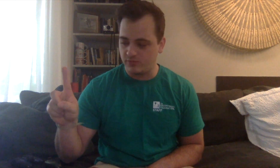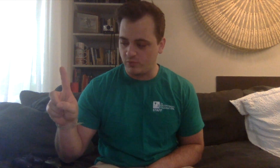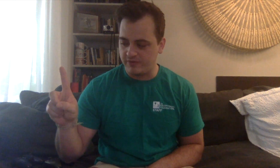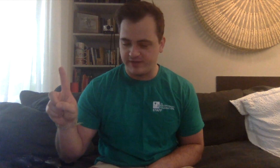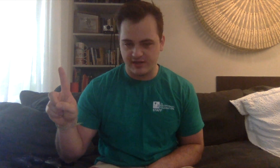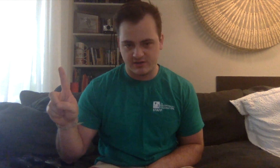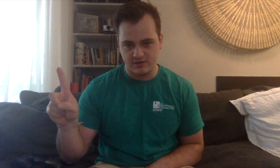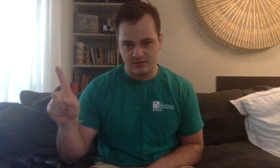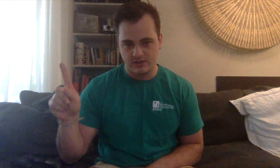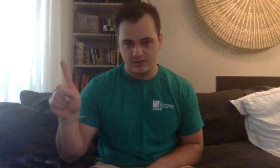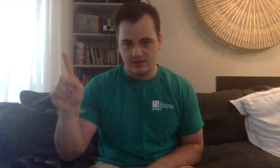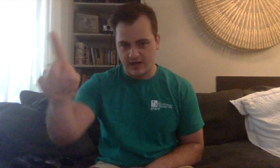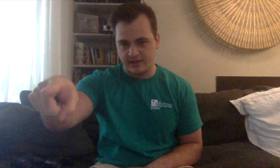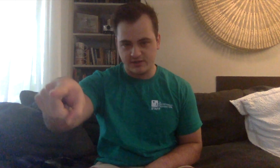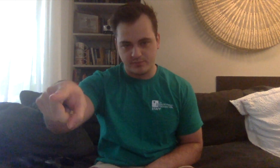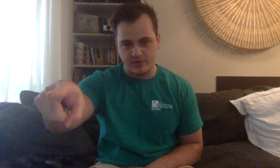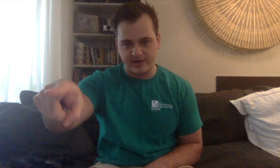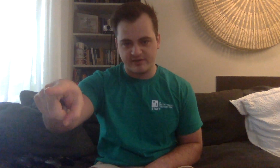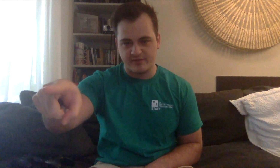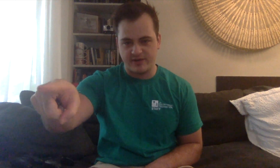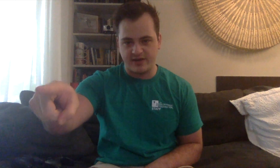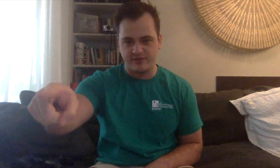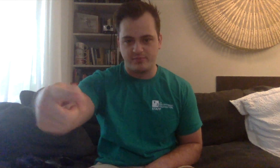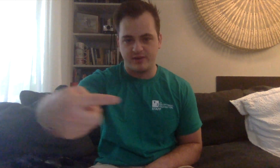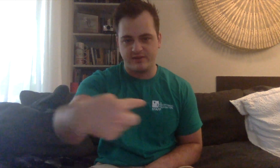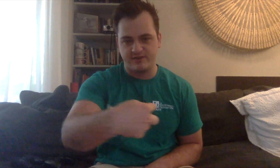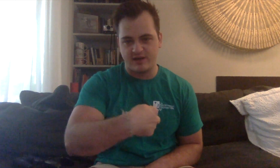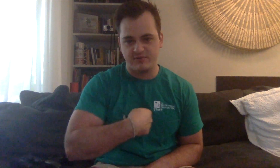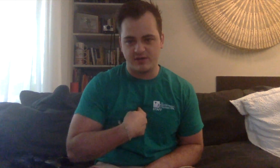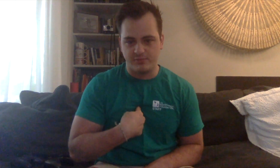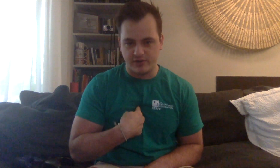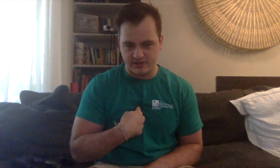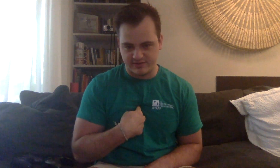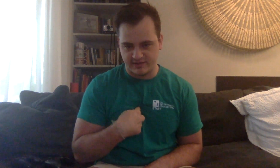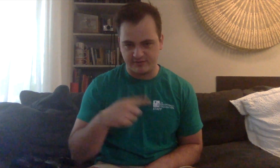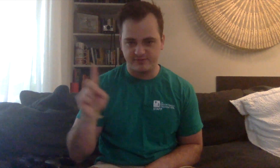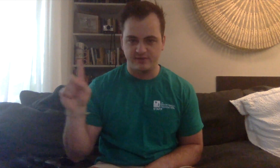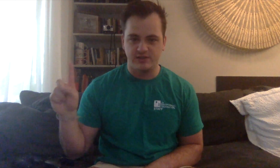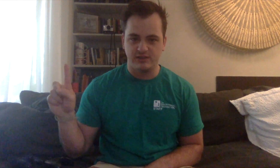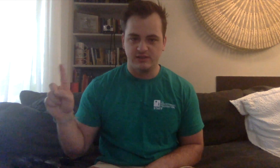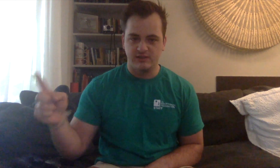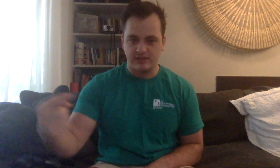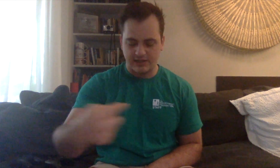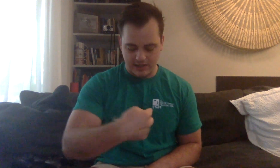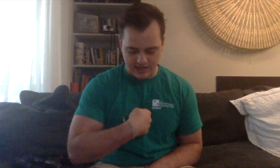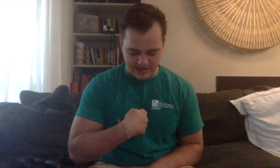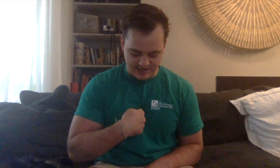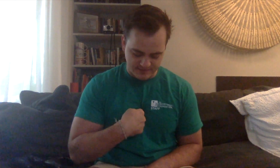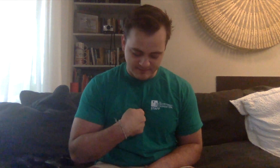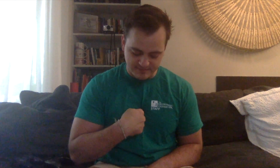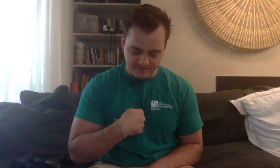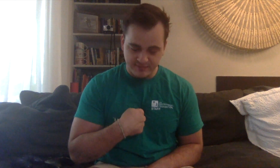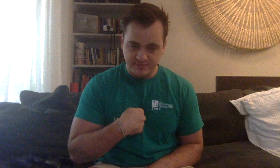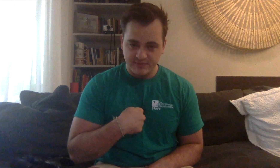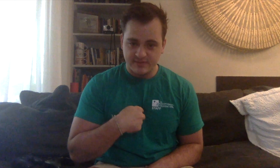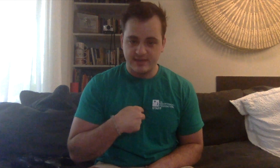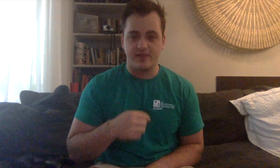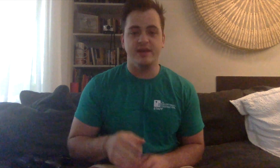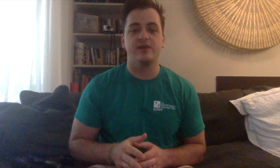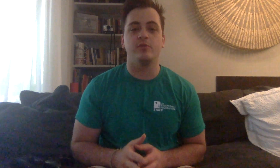One finger, like you're pointing at someone else, but this time you're going to point at yourself. I. Now the next